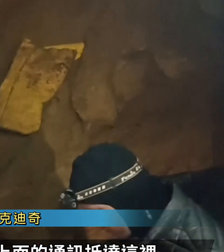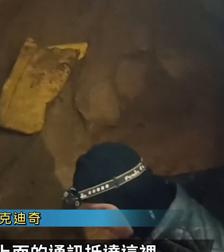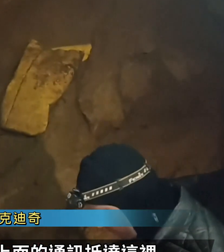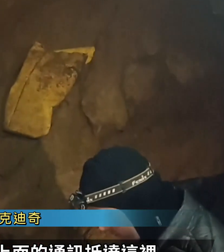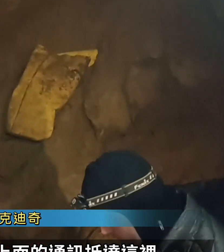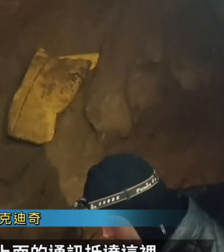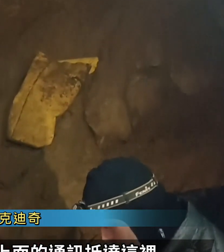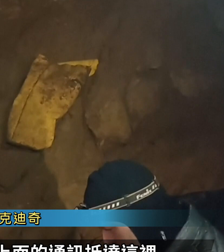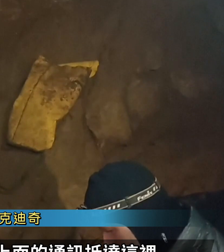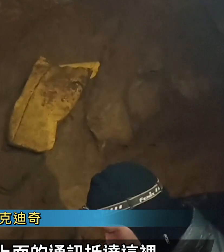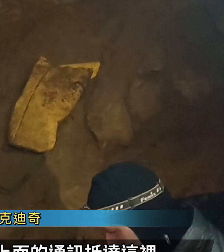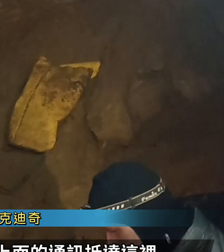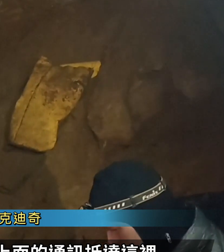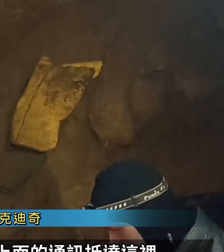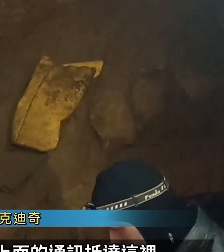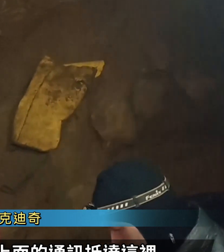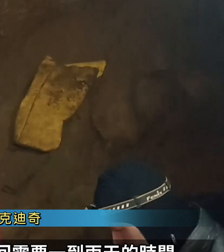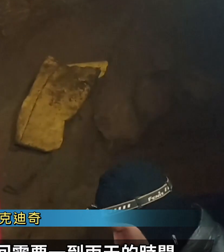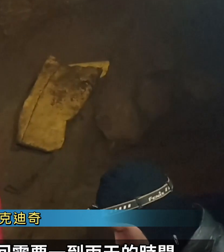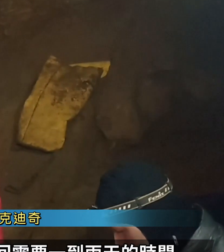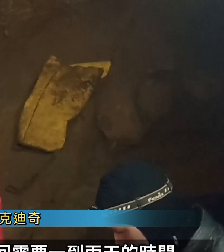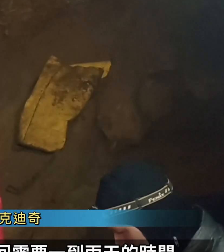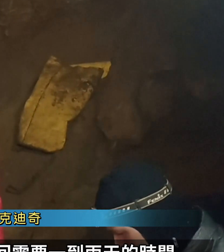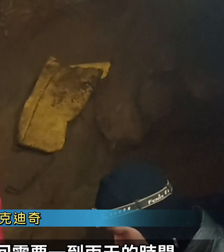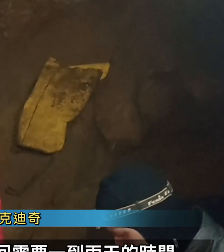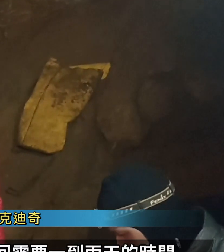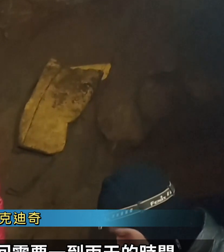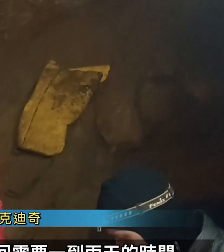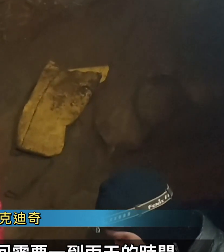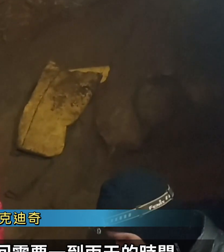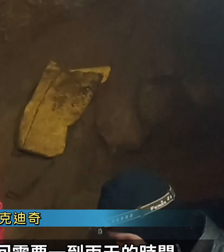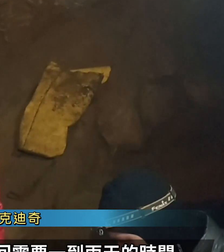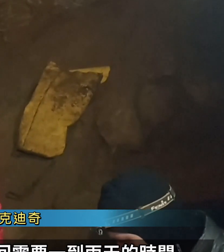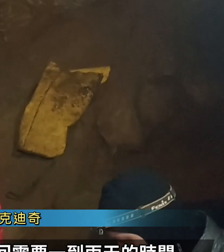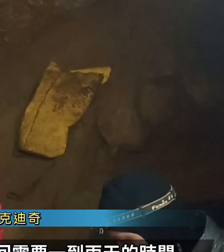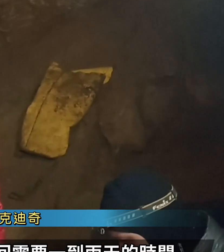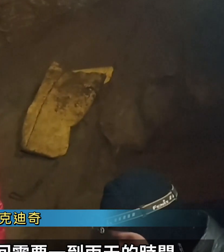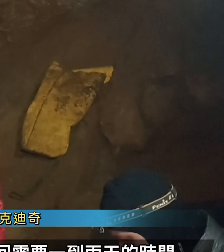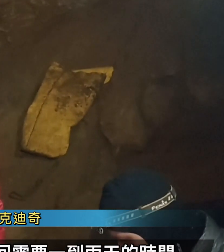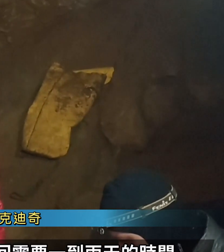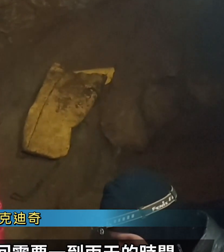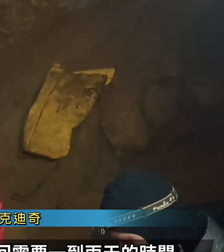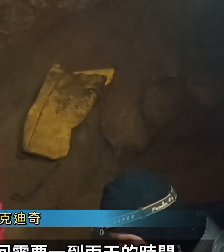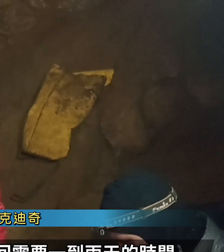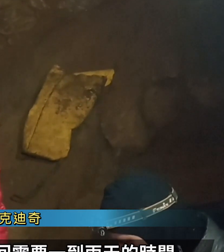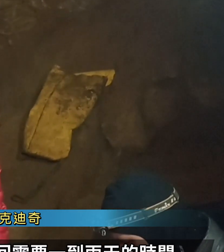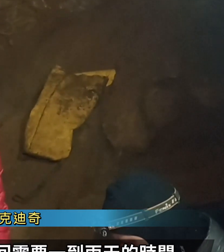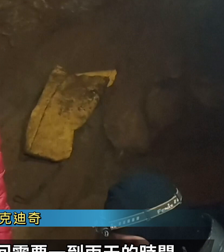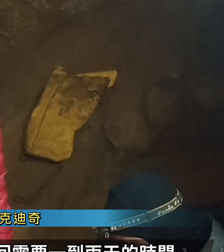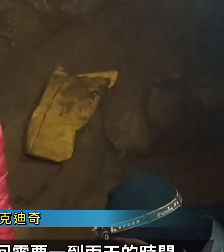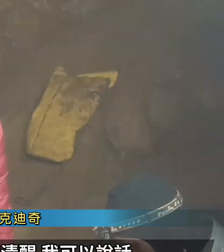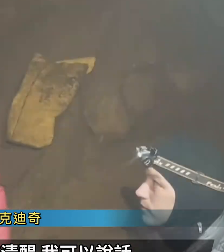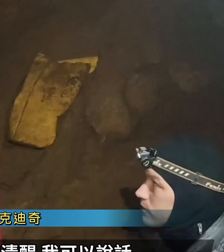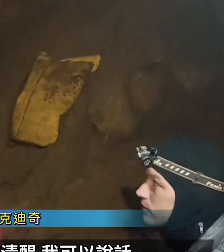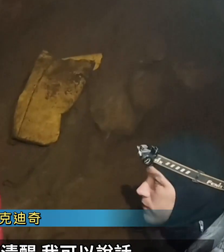for communications to actually reach down here. So right now it's a day to 2 days worth of travel for information to get back and forth. I'm alert, I'm